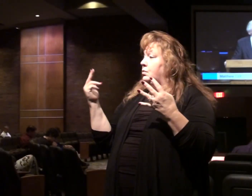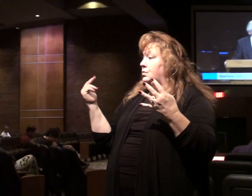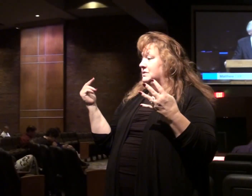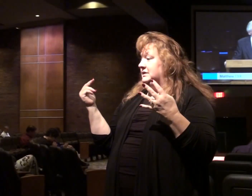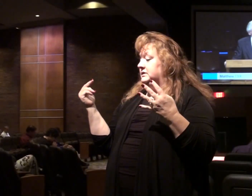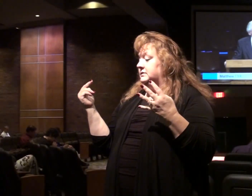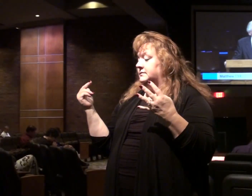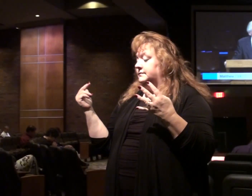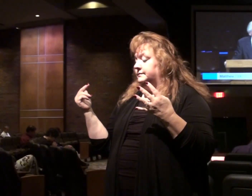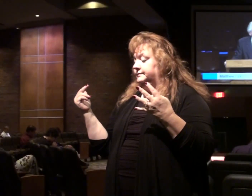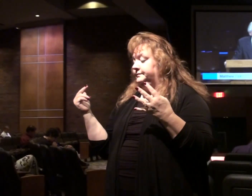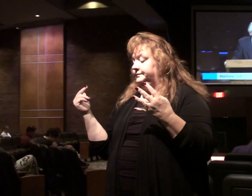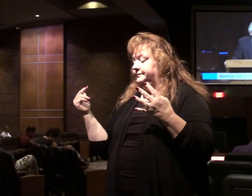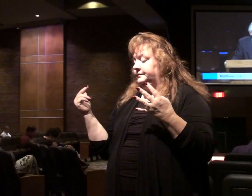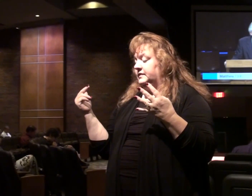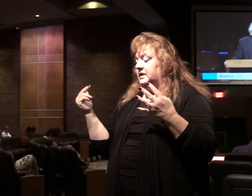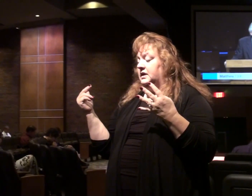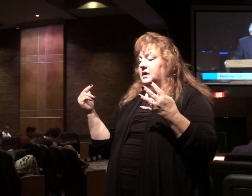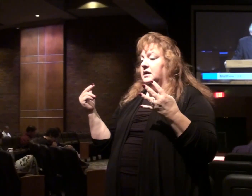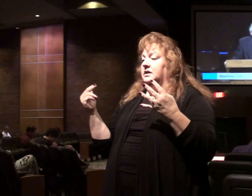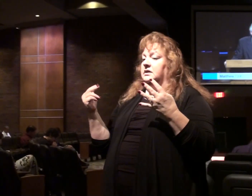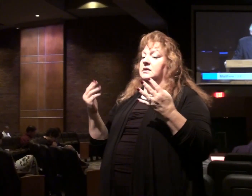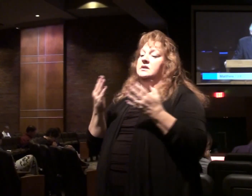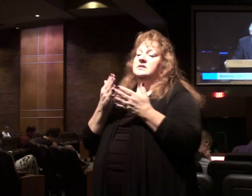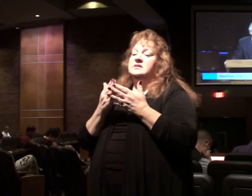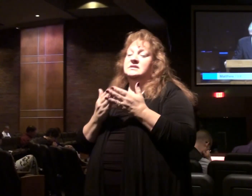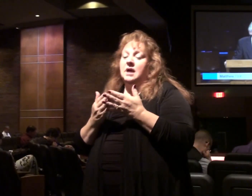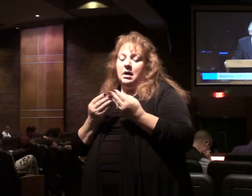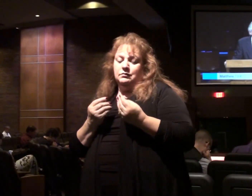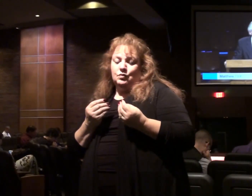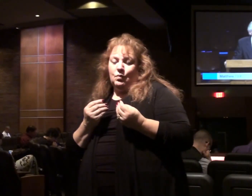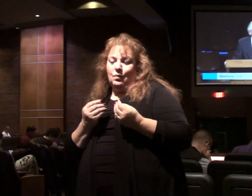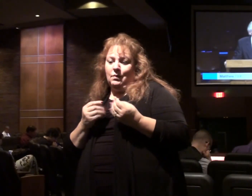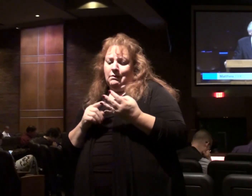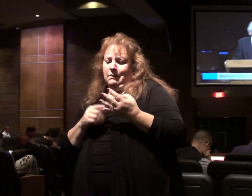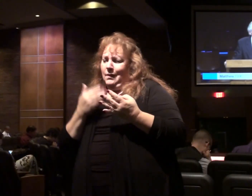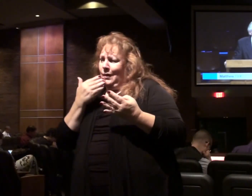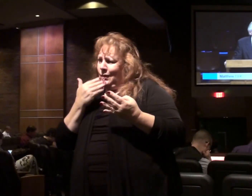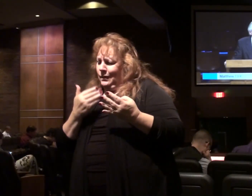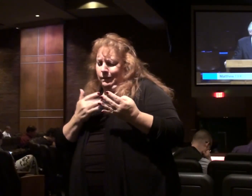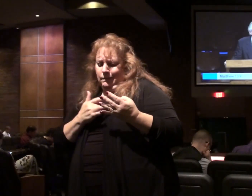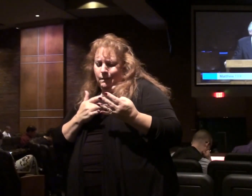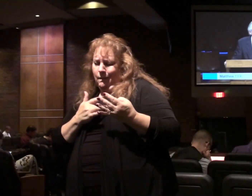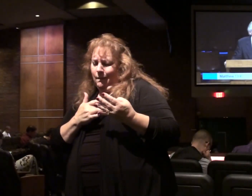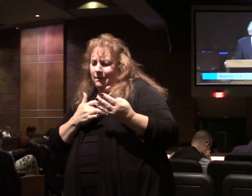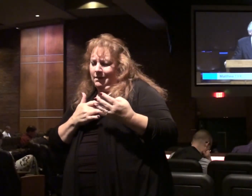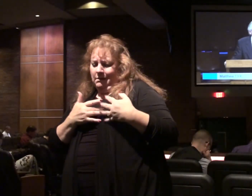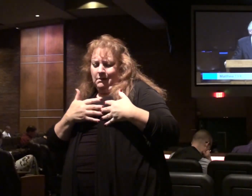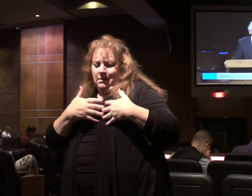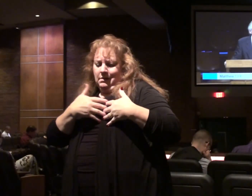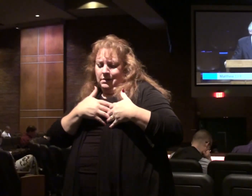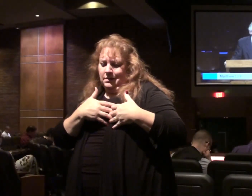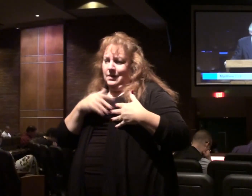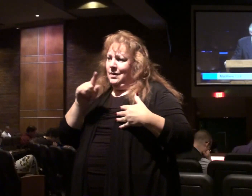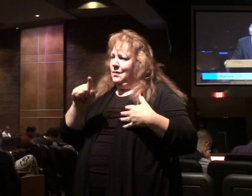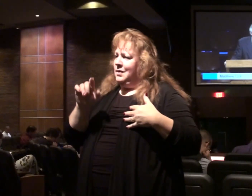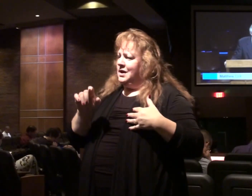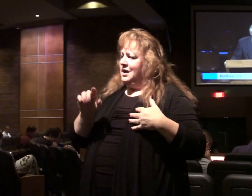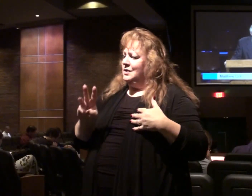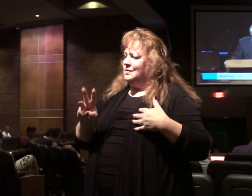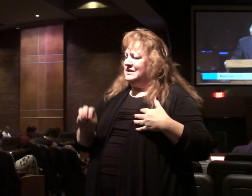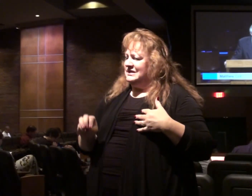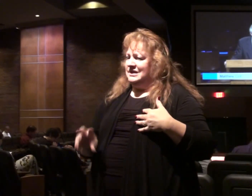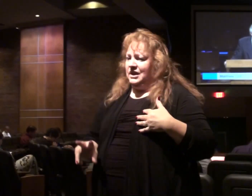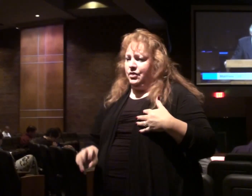Matthew chapter 13. Some ground, some seed fell on good soil. Verse 8, yield a crop, some 100, some 60, some